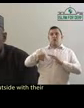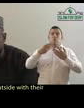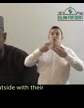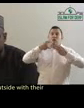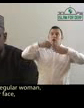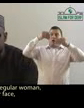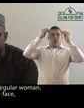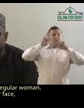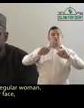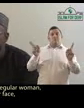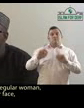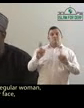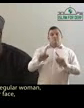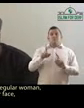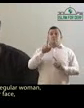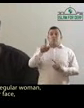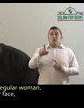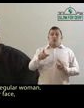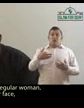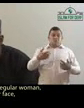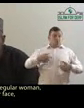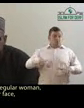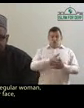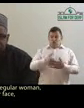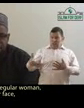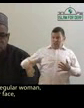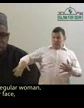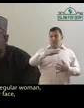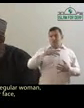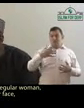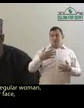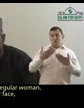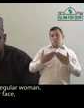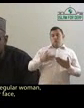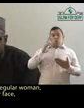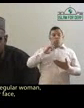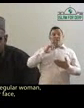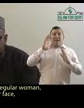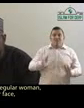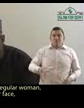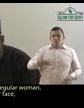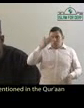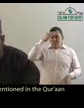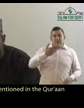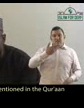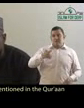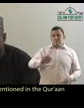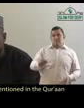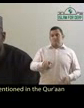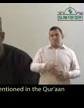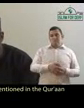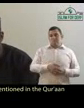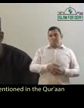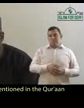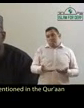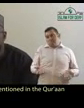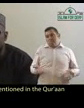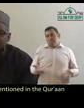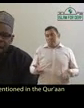faces uncovered. But the Muslim woman, the regular woman, she doesn't have to cover her face. And